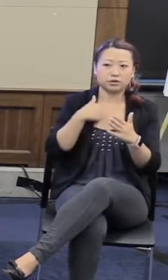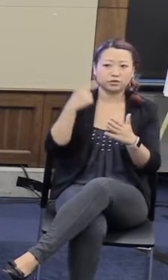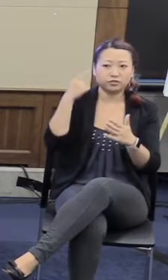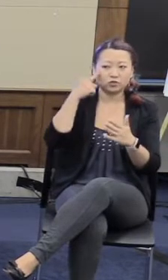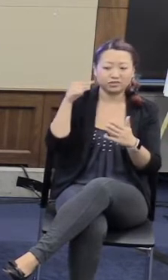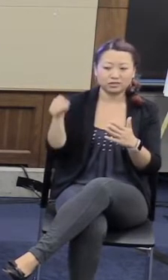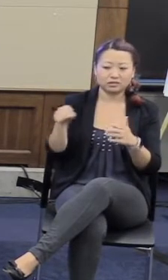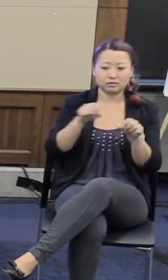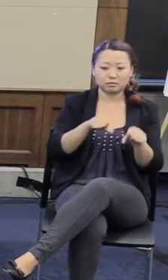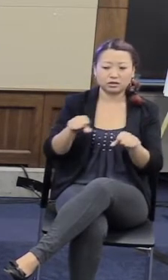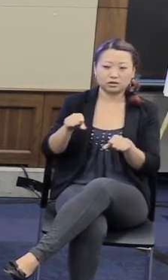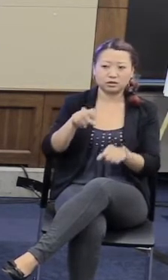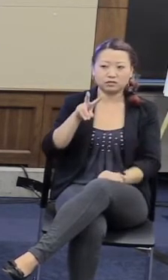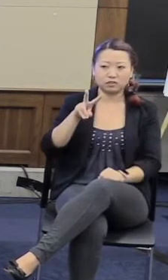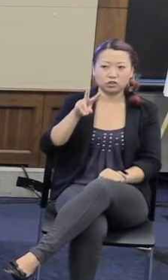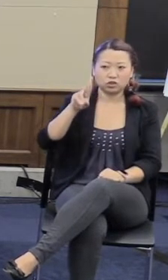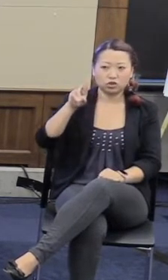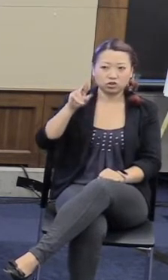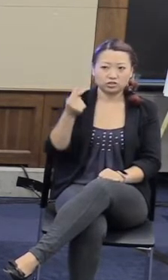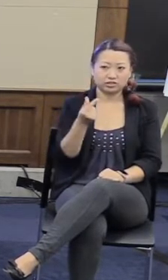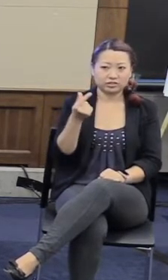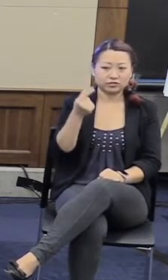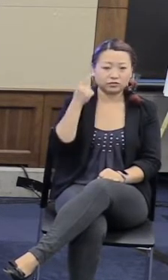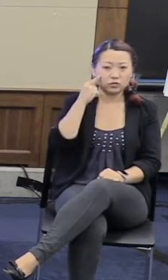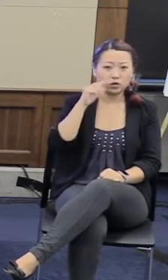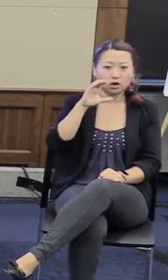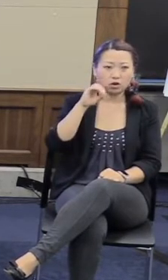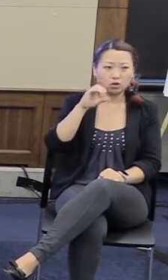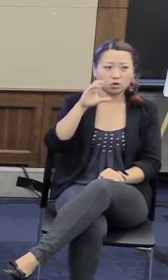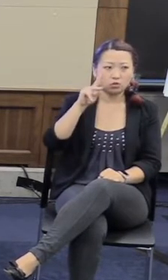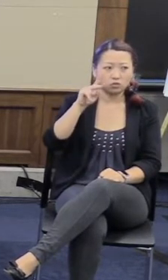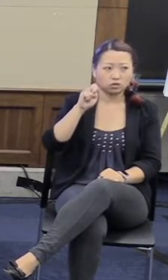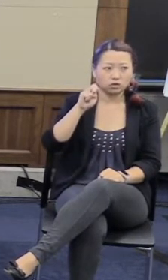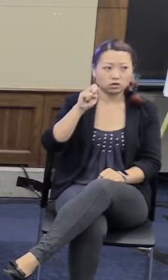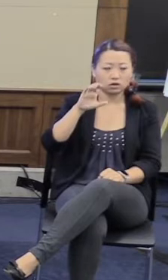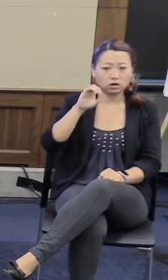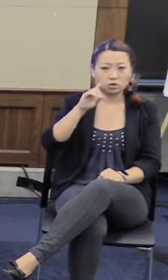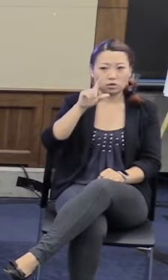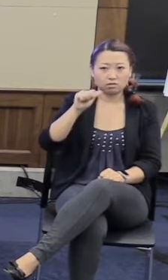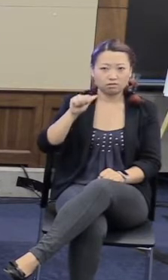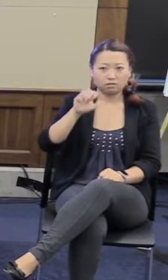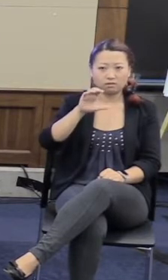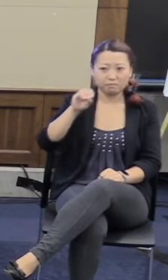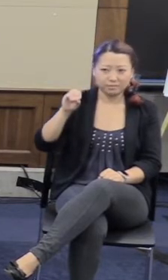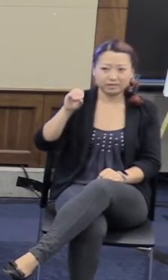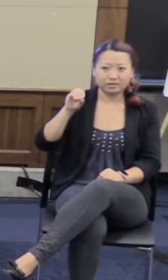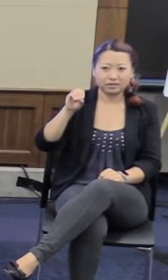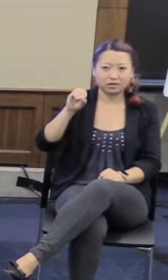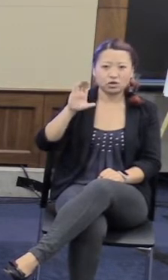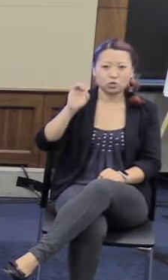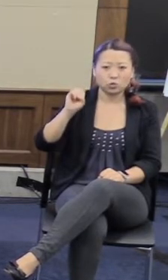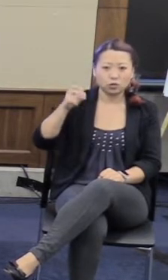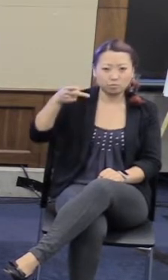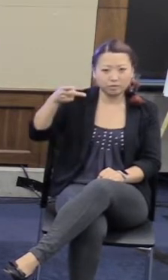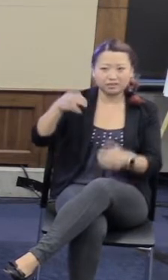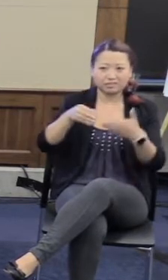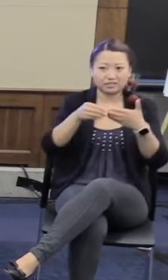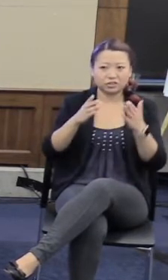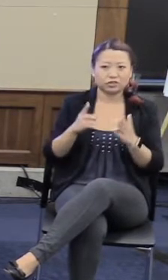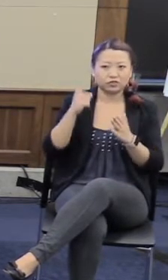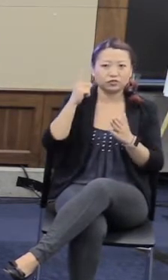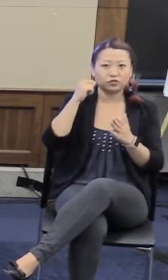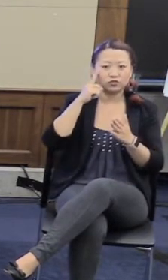Disability BRG for the Coca-Cola Company, a corporate thought leader for